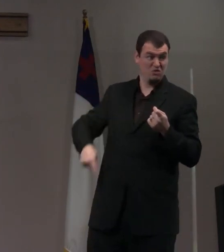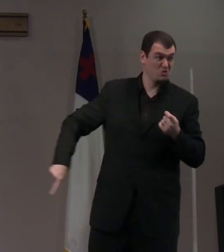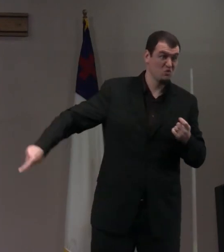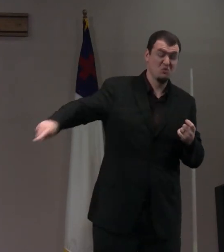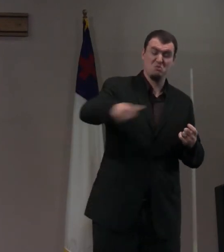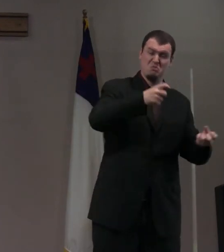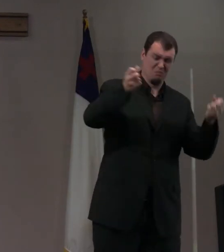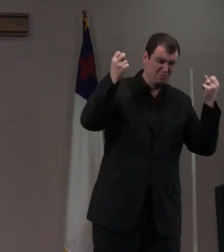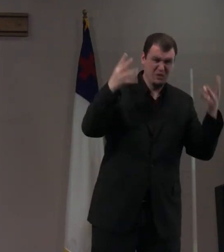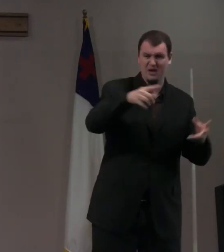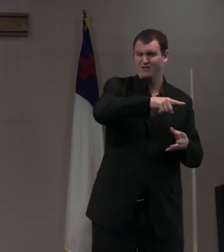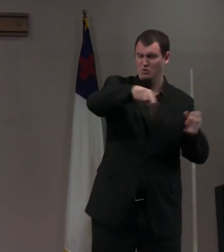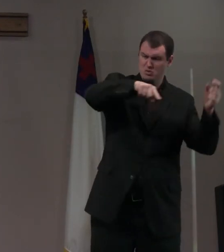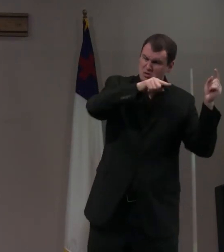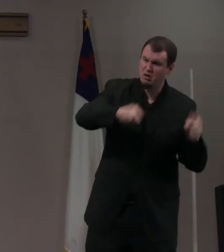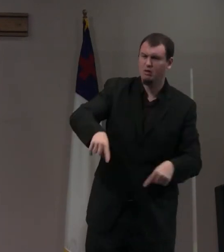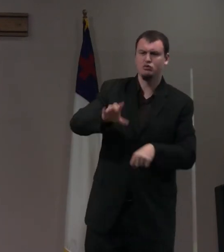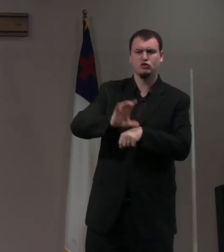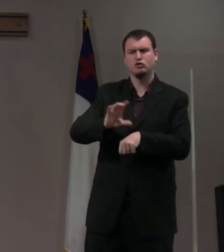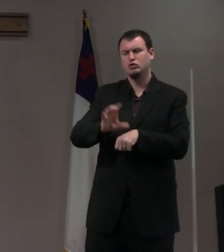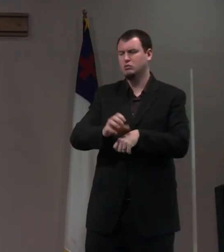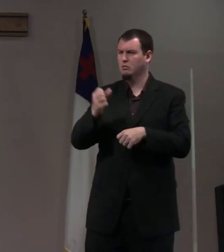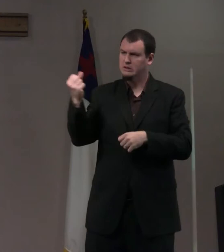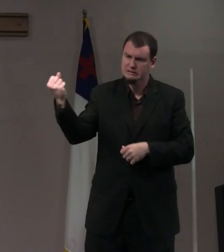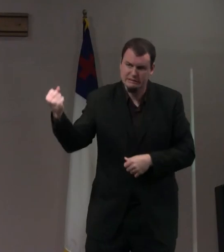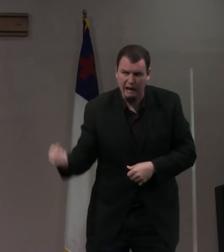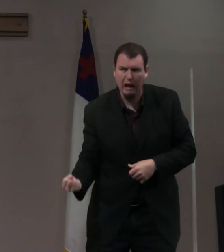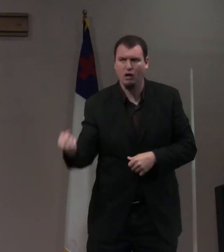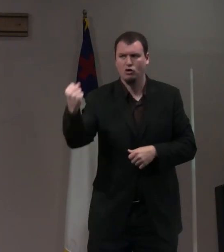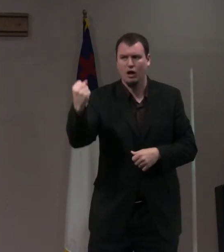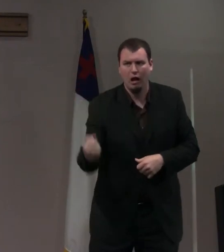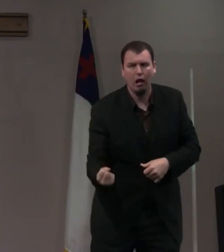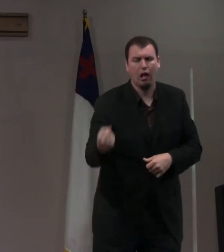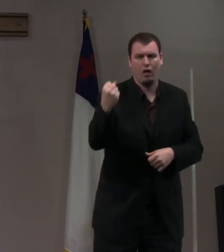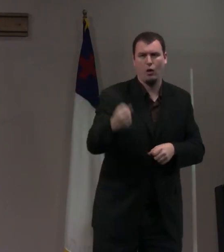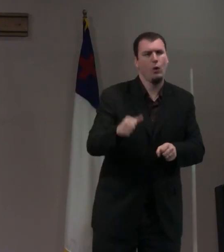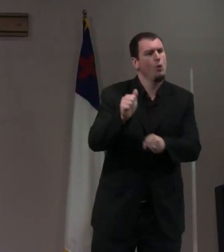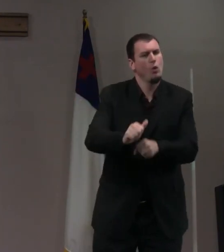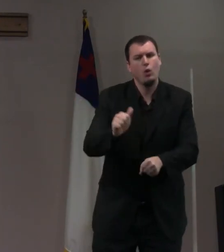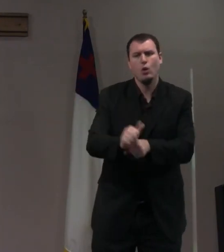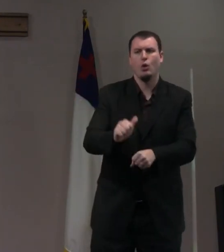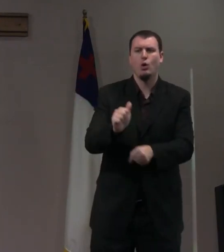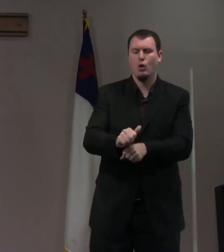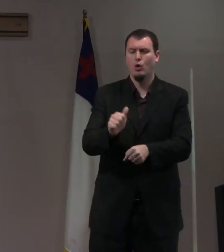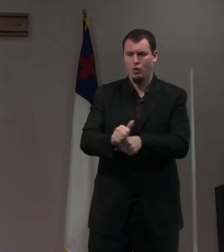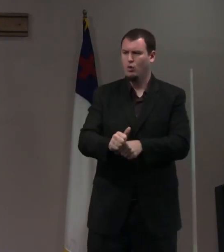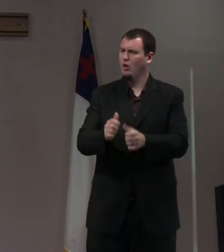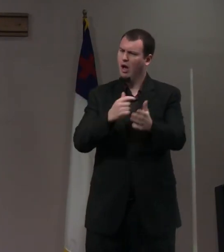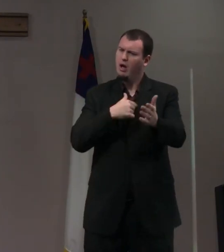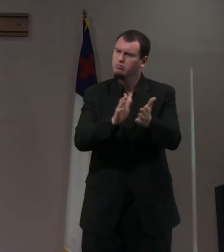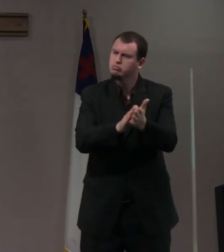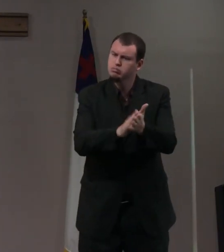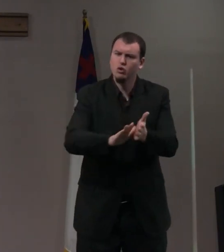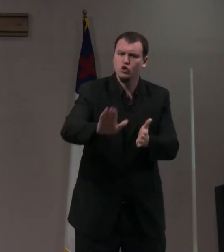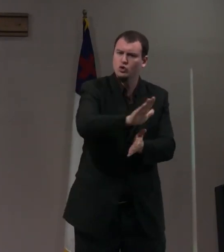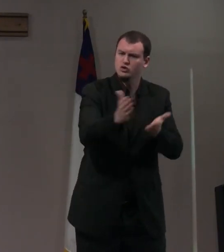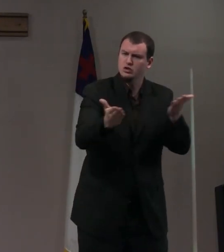anniversary. There are so many of you who have been coming to this church and you come here every Saturday to work,